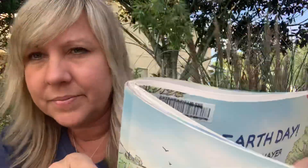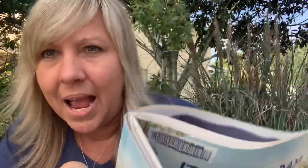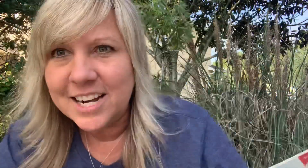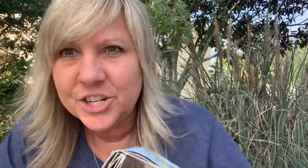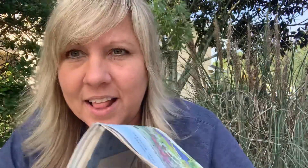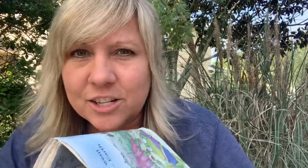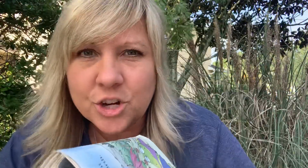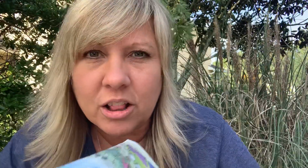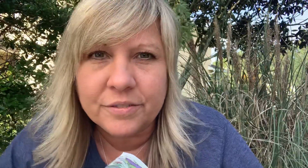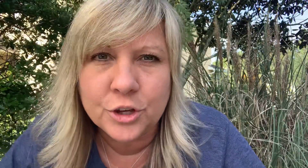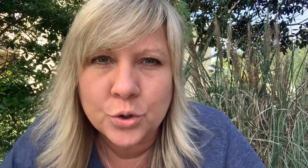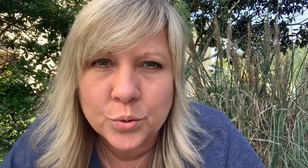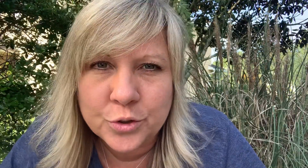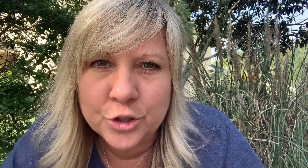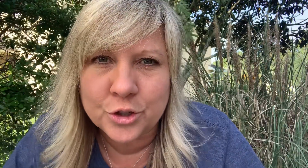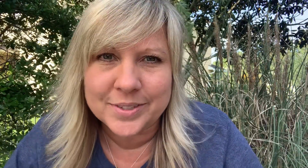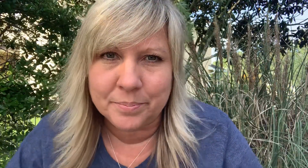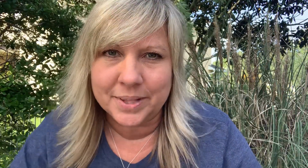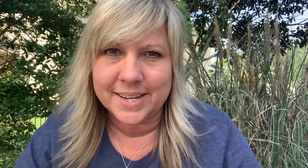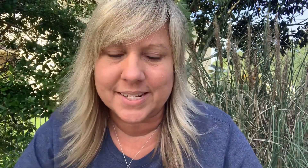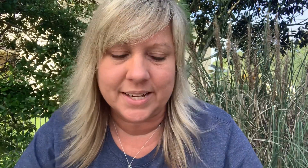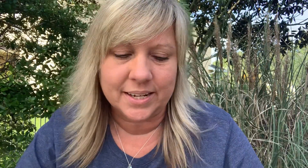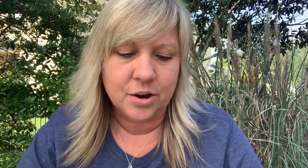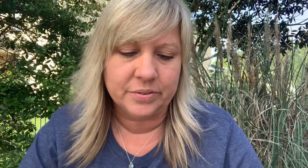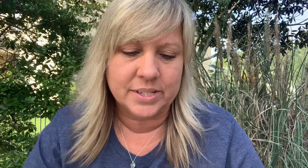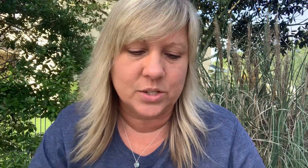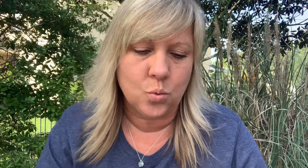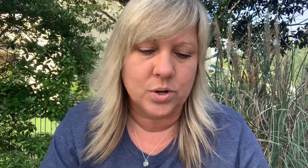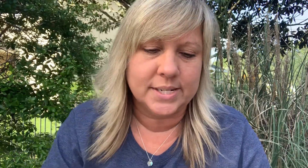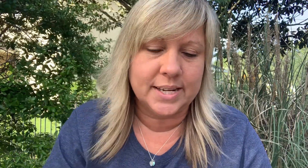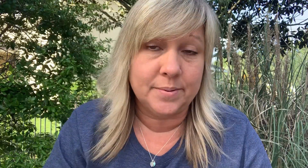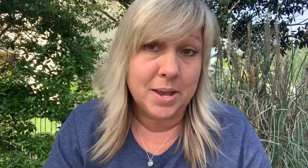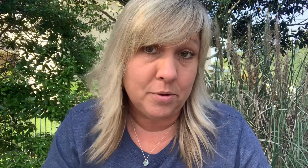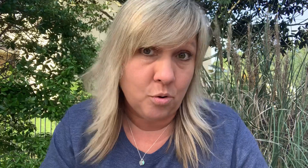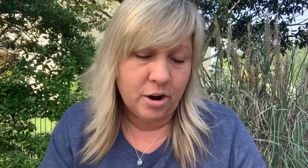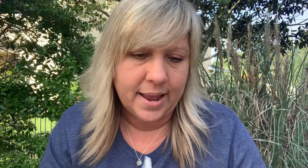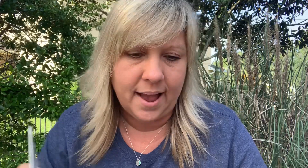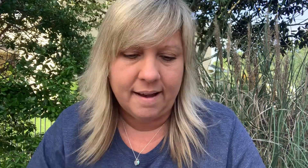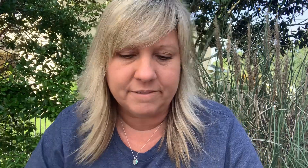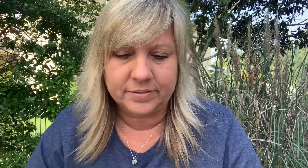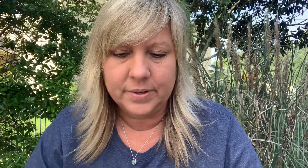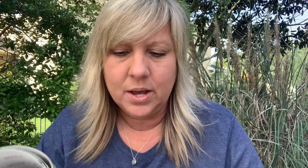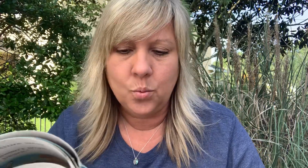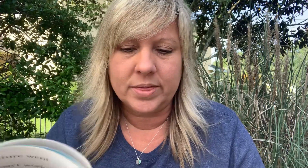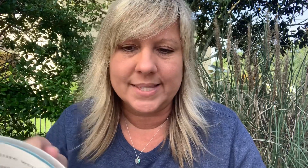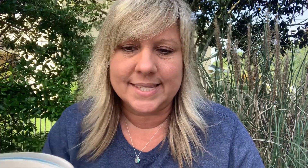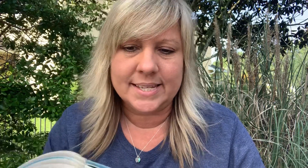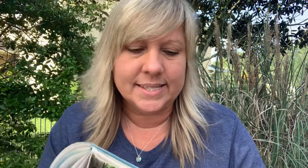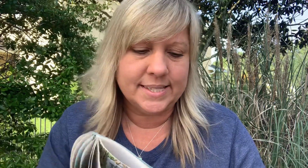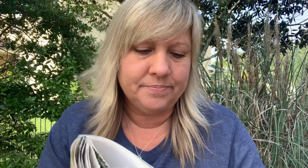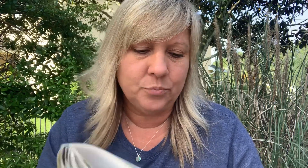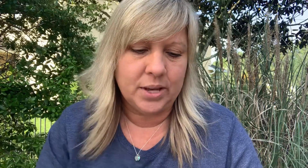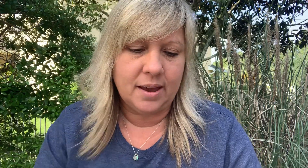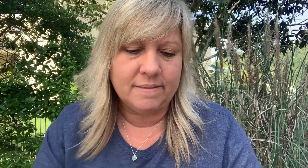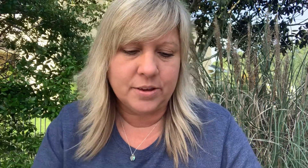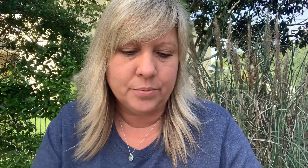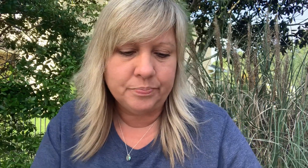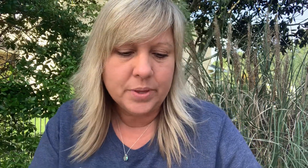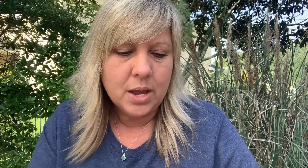I challenge all of you to do some planting over this quarantine. Maybe you already have with the seeds we gave you.